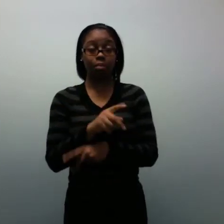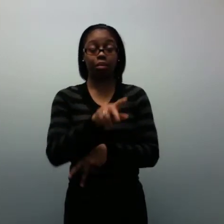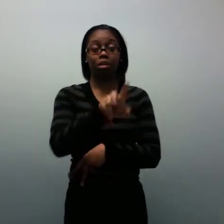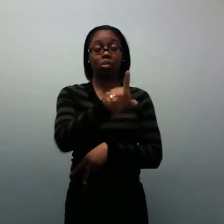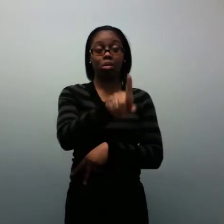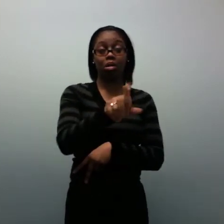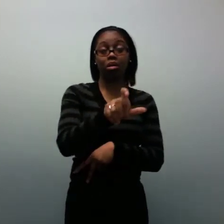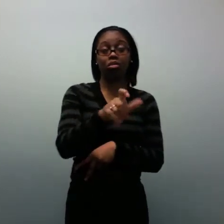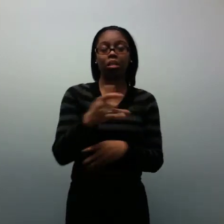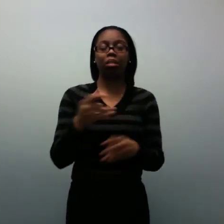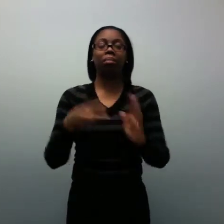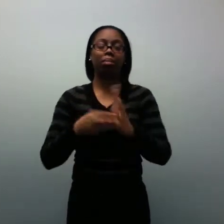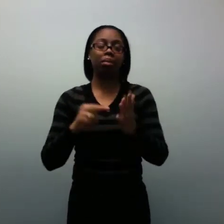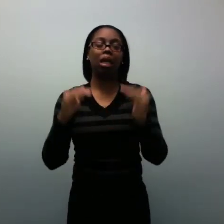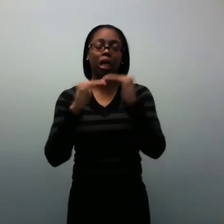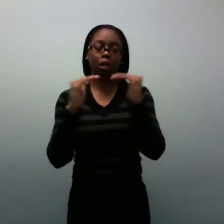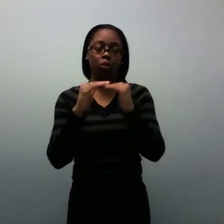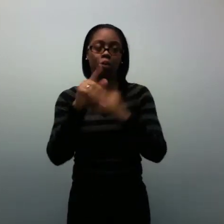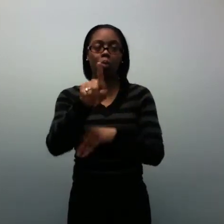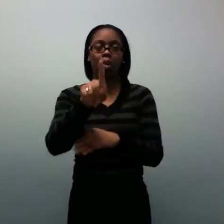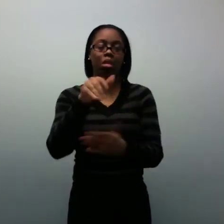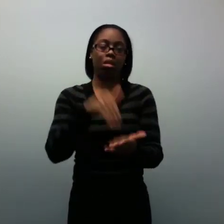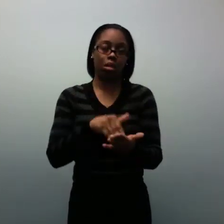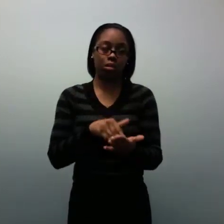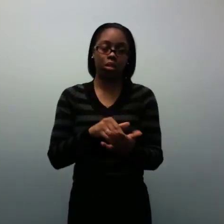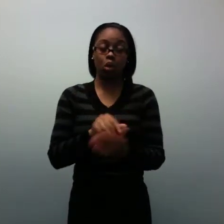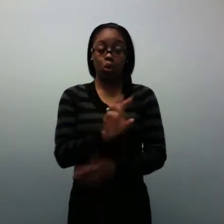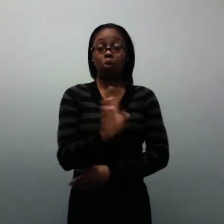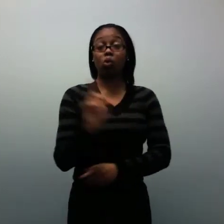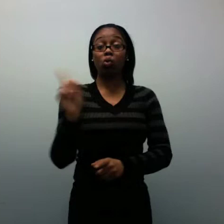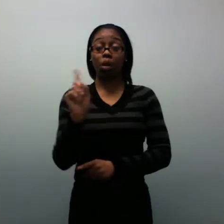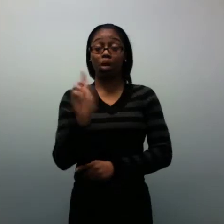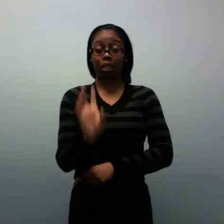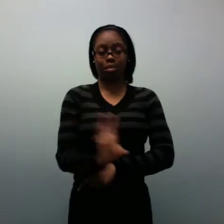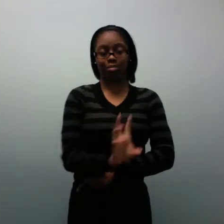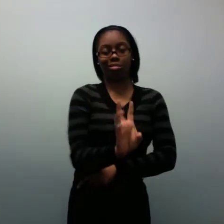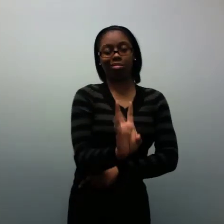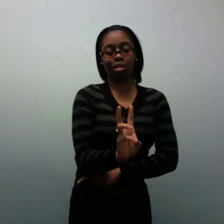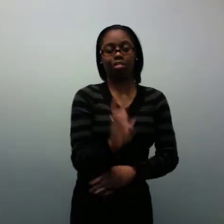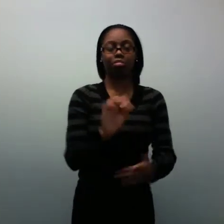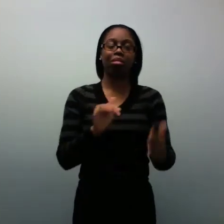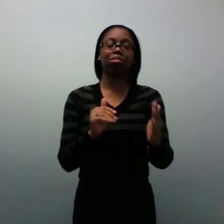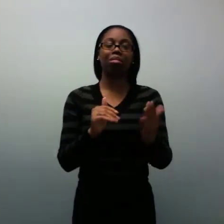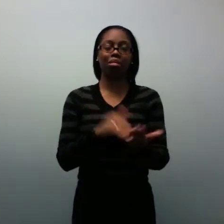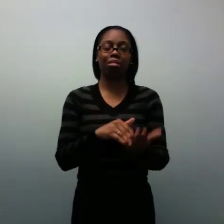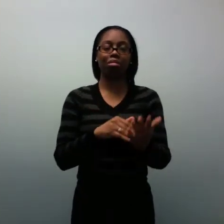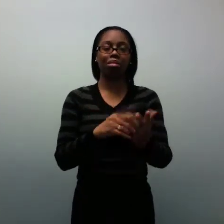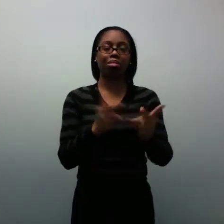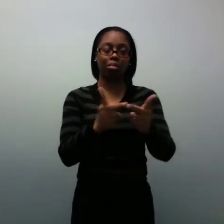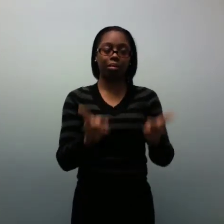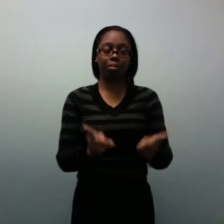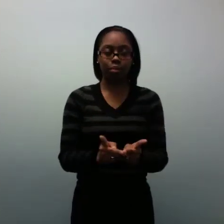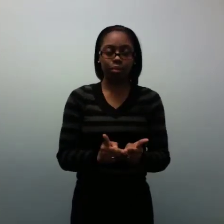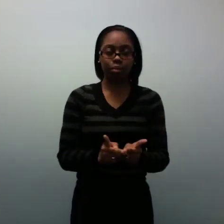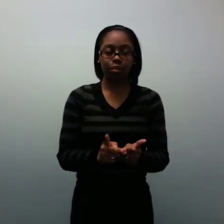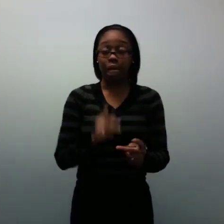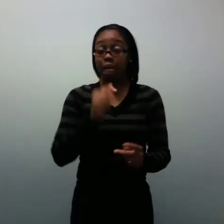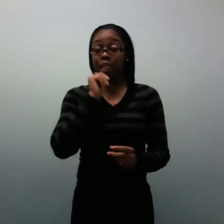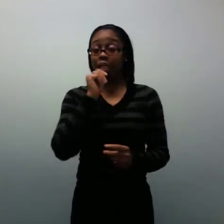must go in the thousands place. Not because we did it by rote, Because we understand when we